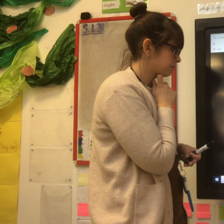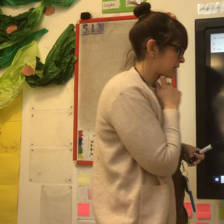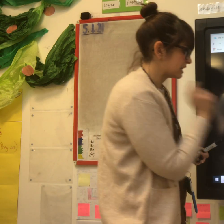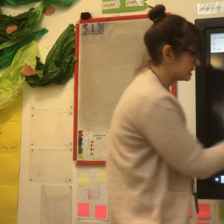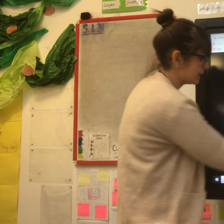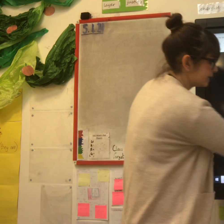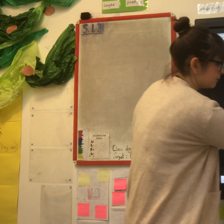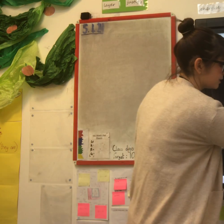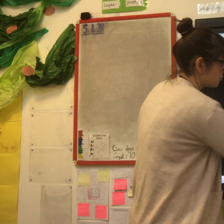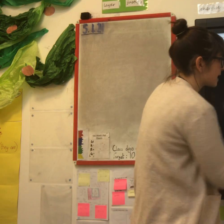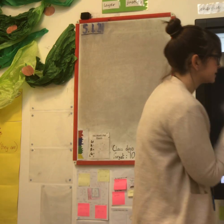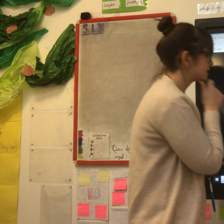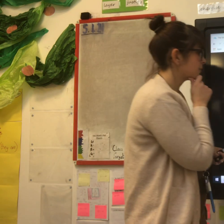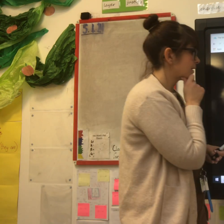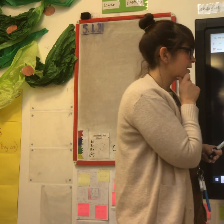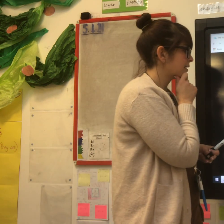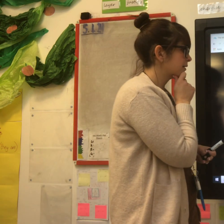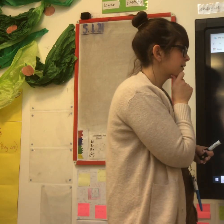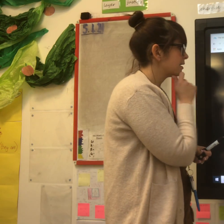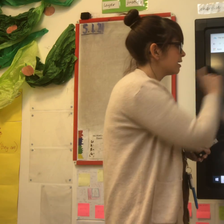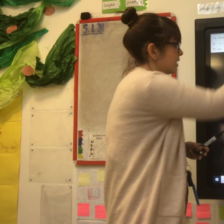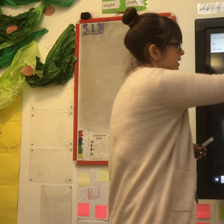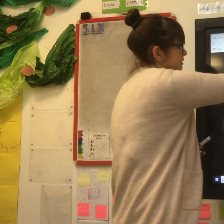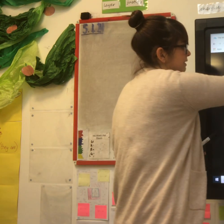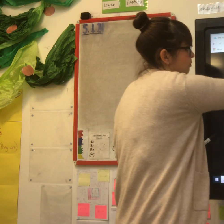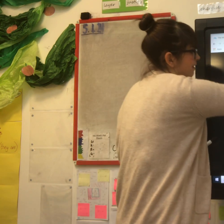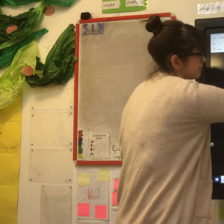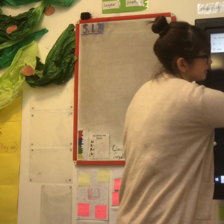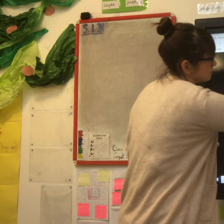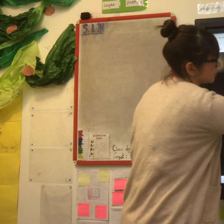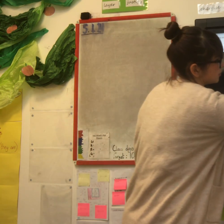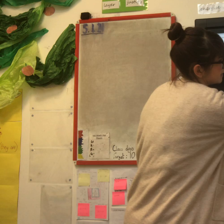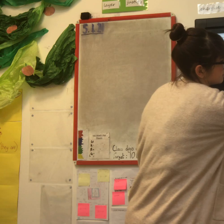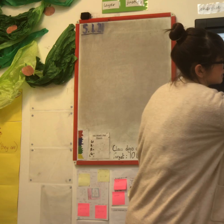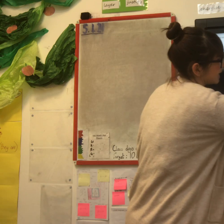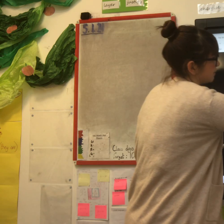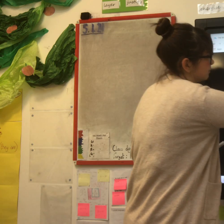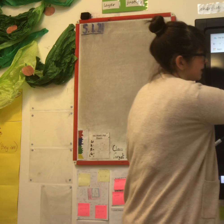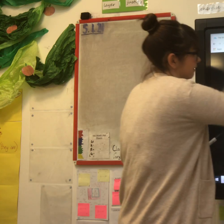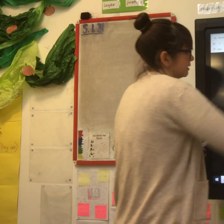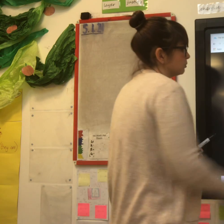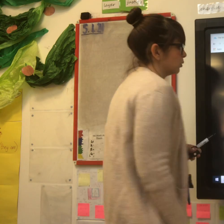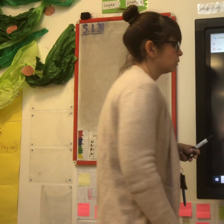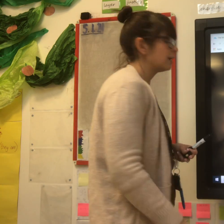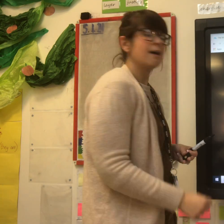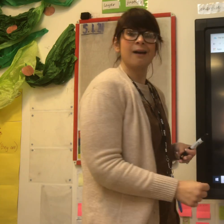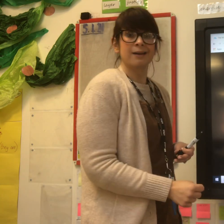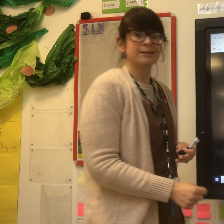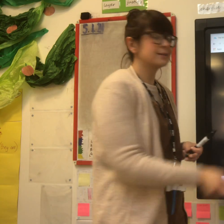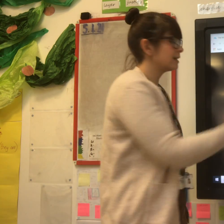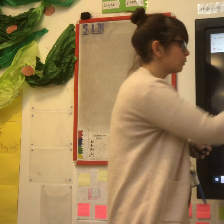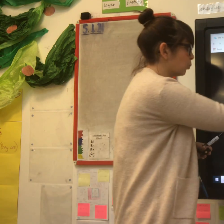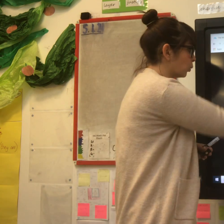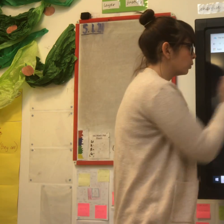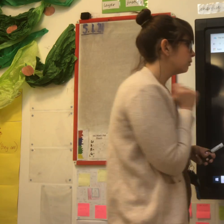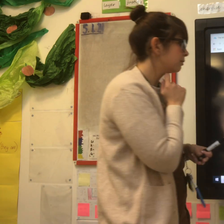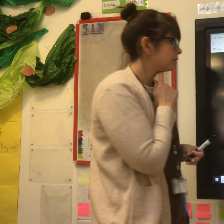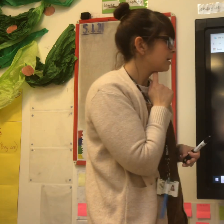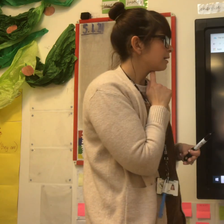I can see a little bit of grass down there. I can see what I think is probably some steps behind this wall. I can see a wall.